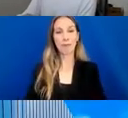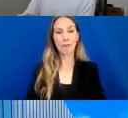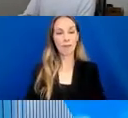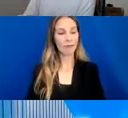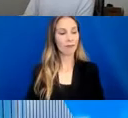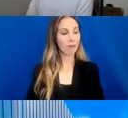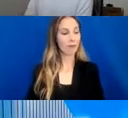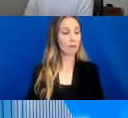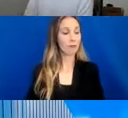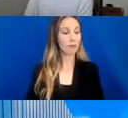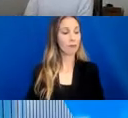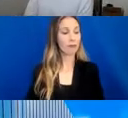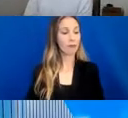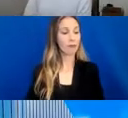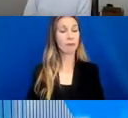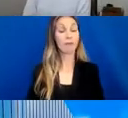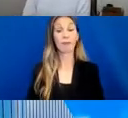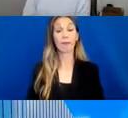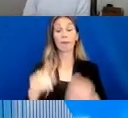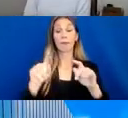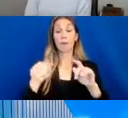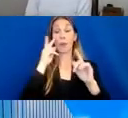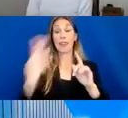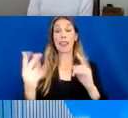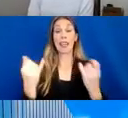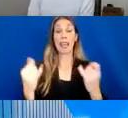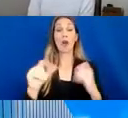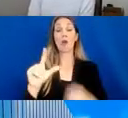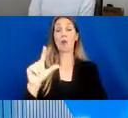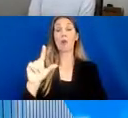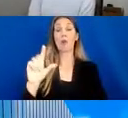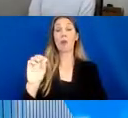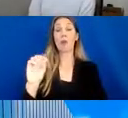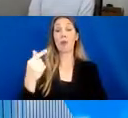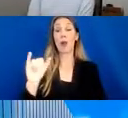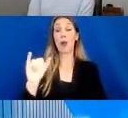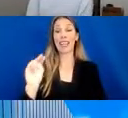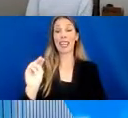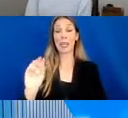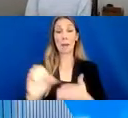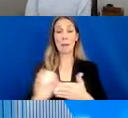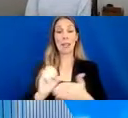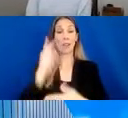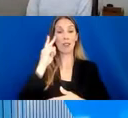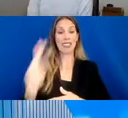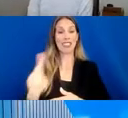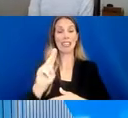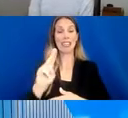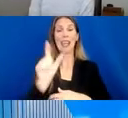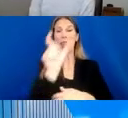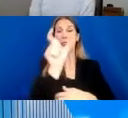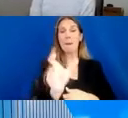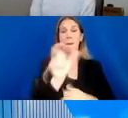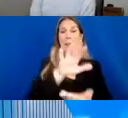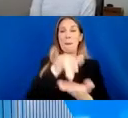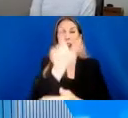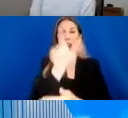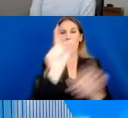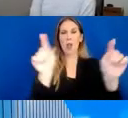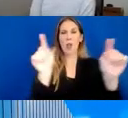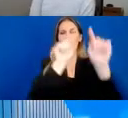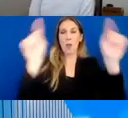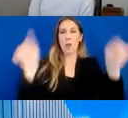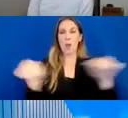All right, so on the screen, I have the login page. In the center of the screen is going to be a place where you can add